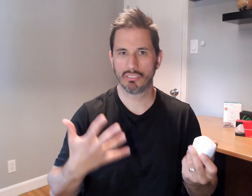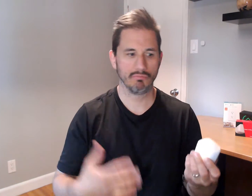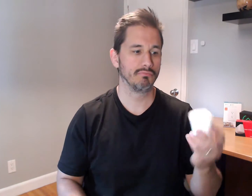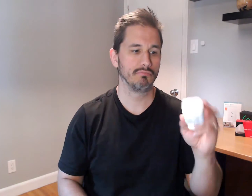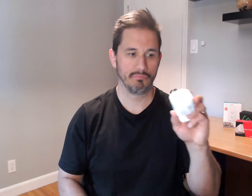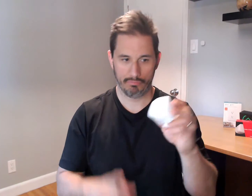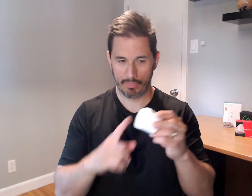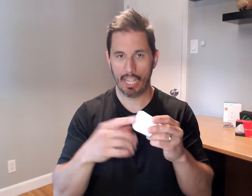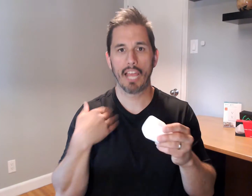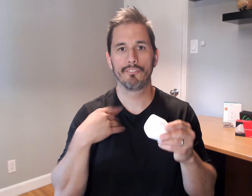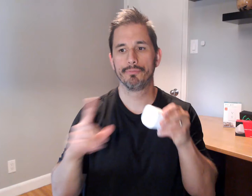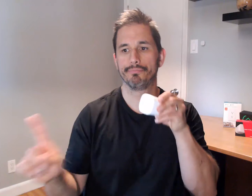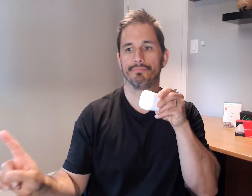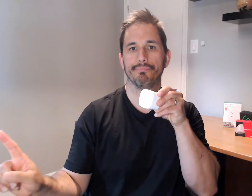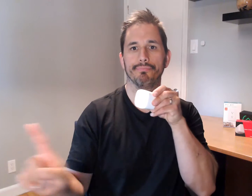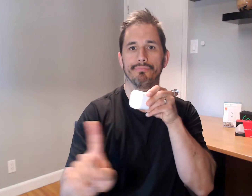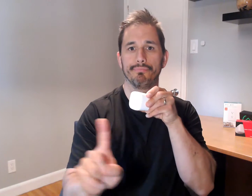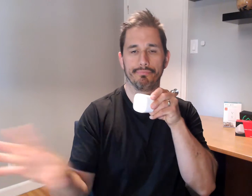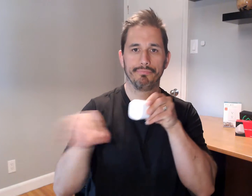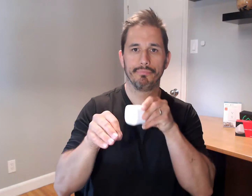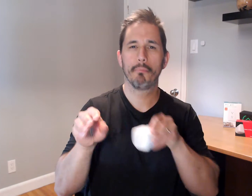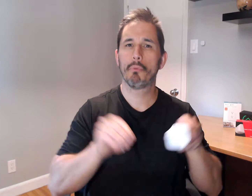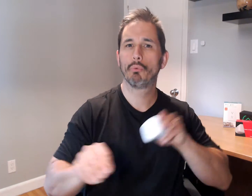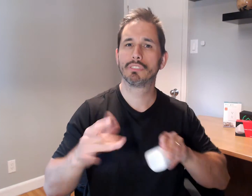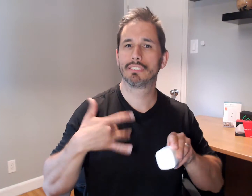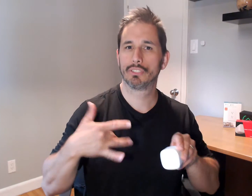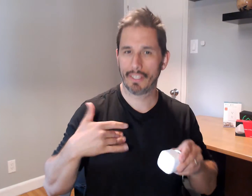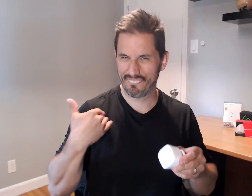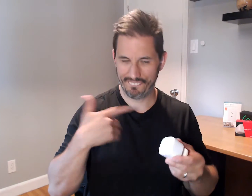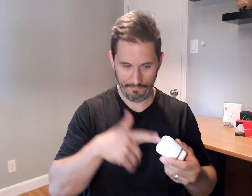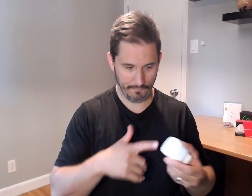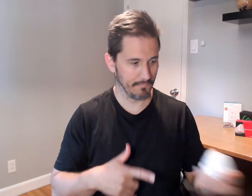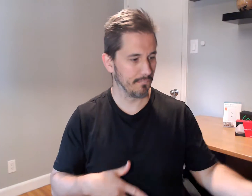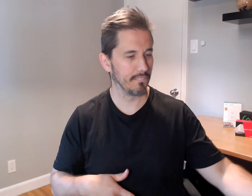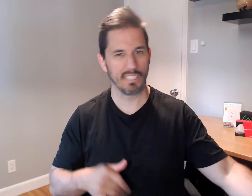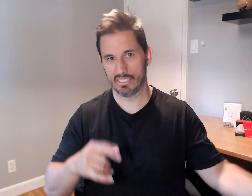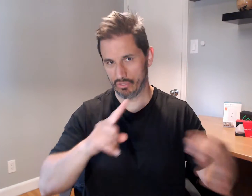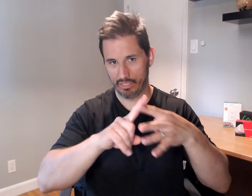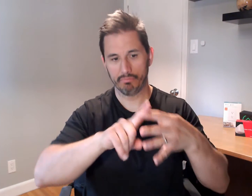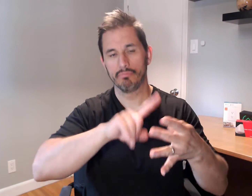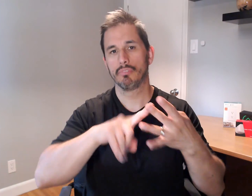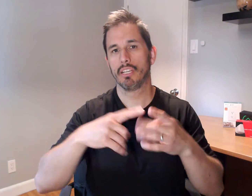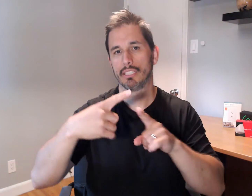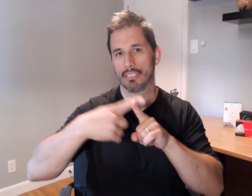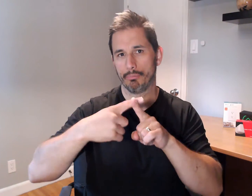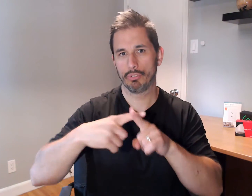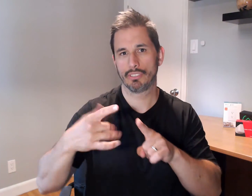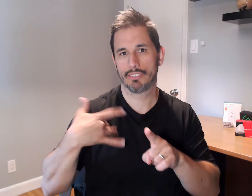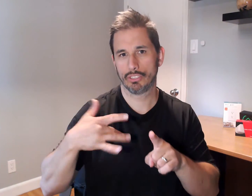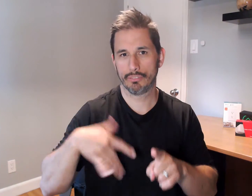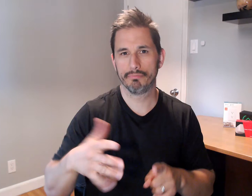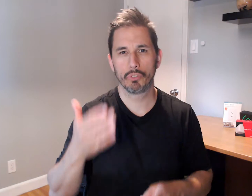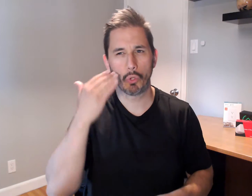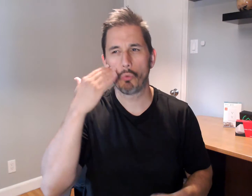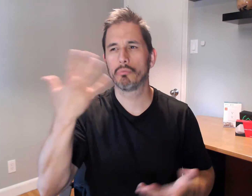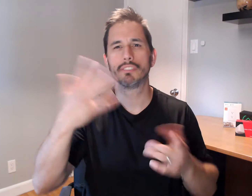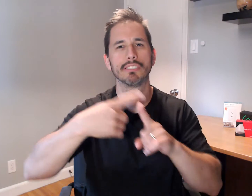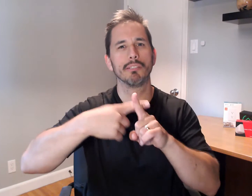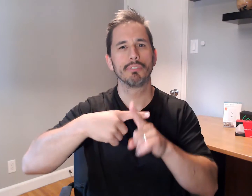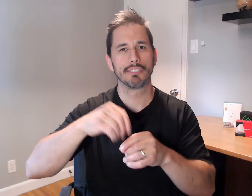The things that it can sense is first motion. It has a temperature sensor to be able to read the temperature of